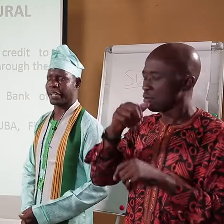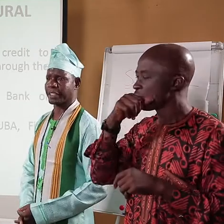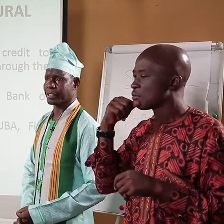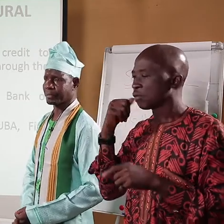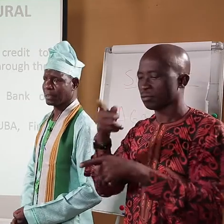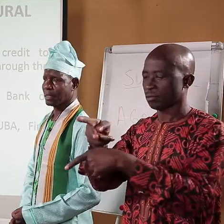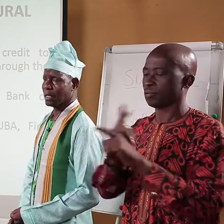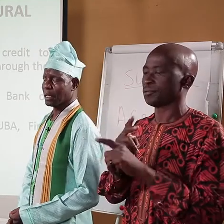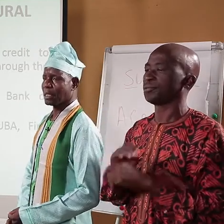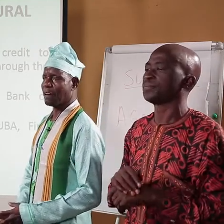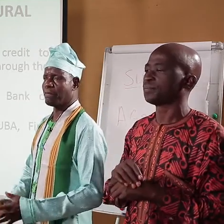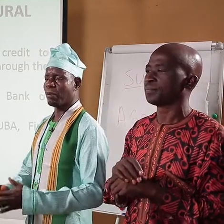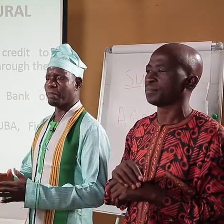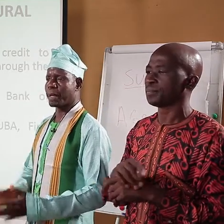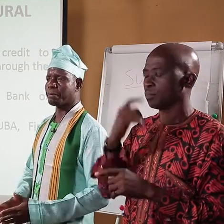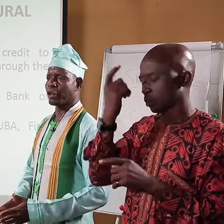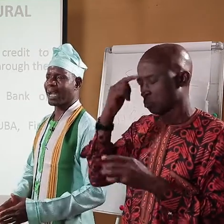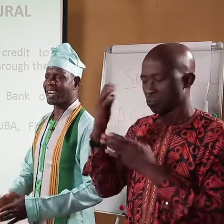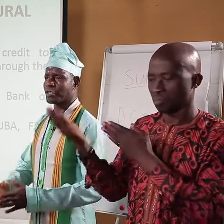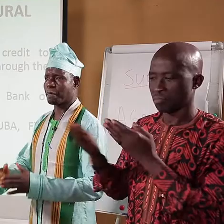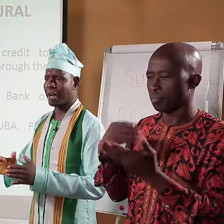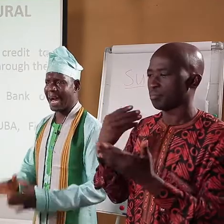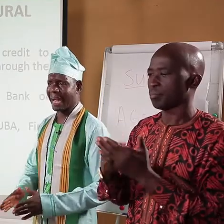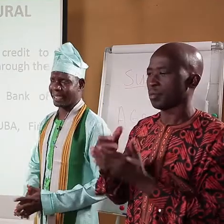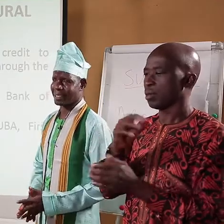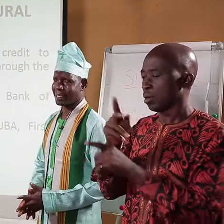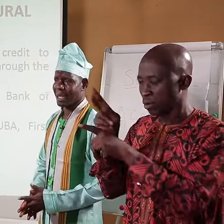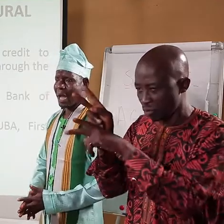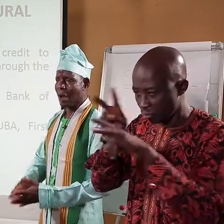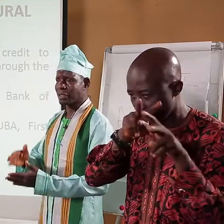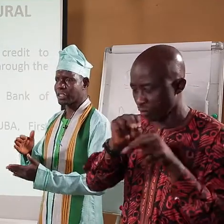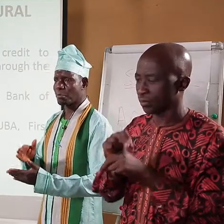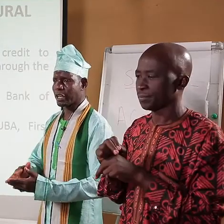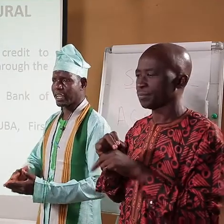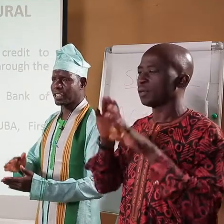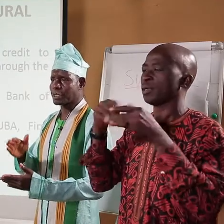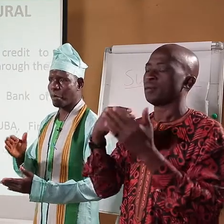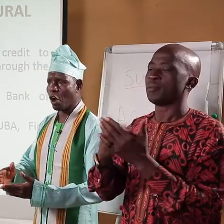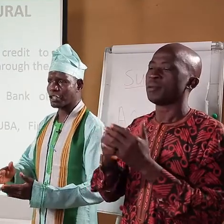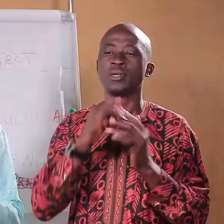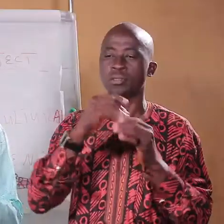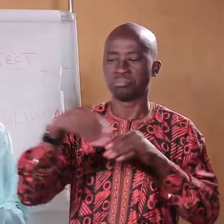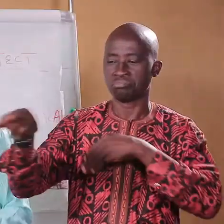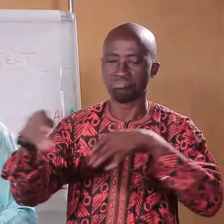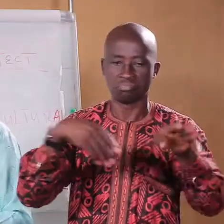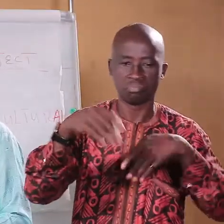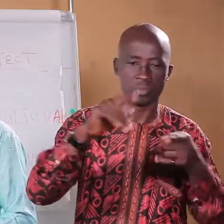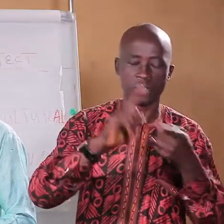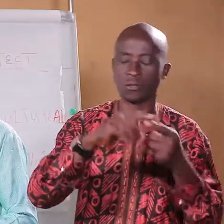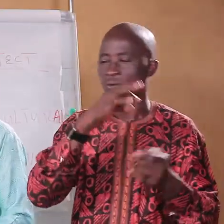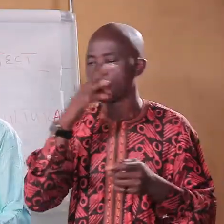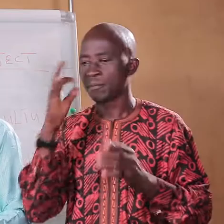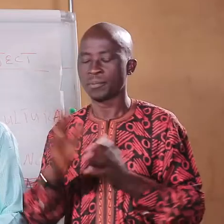agricultural credit. Government will bring money and supervise how this money is disbursed to the